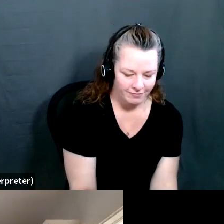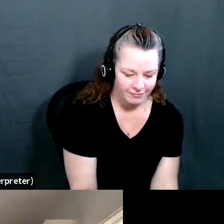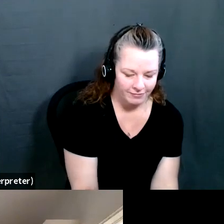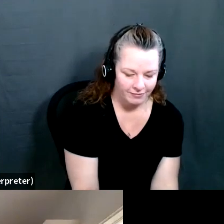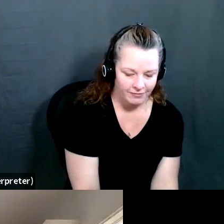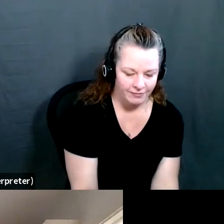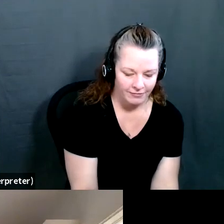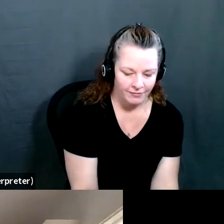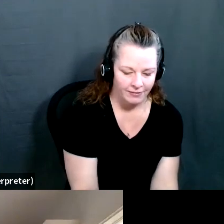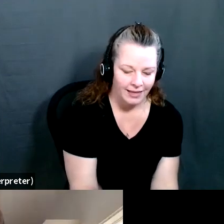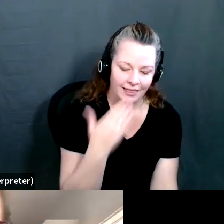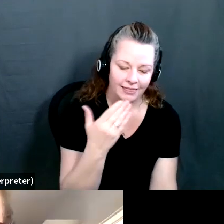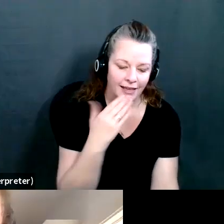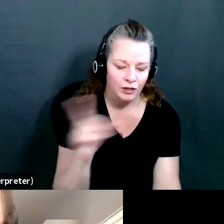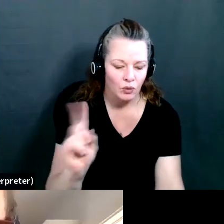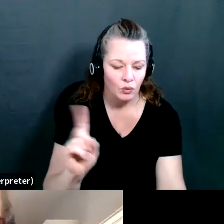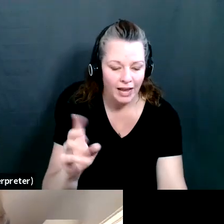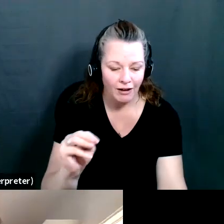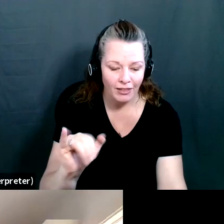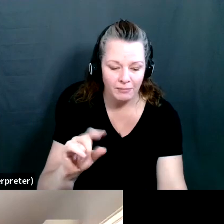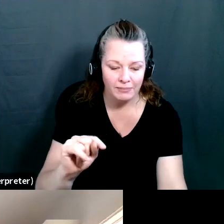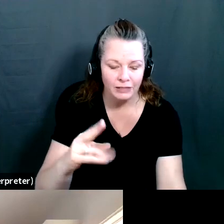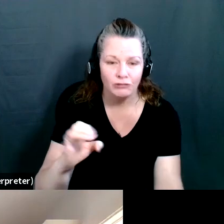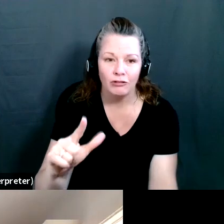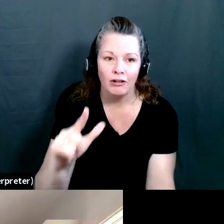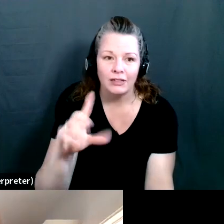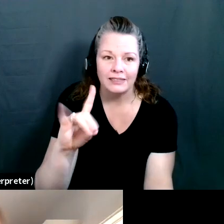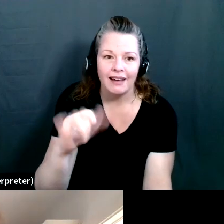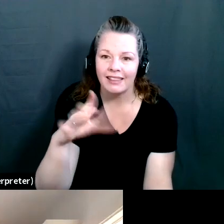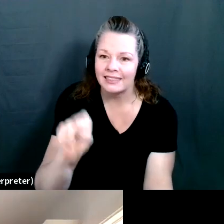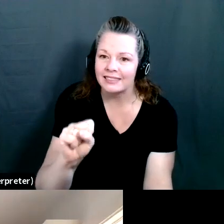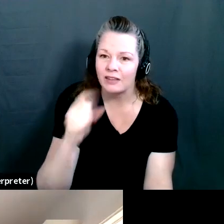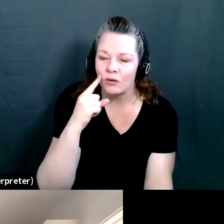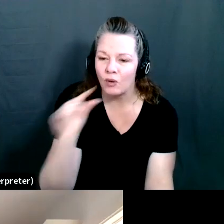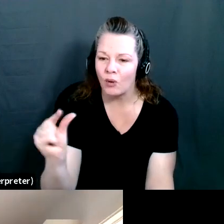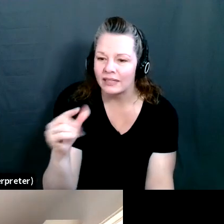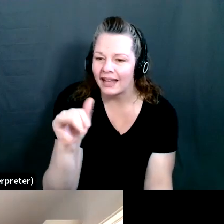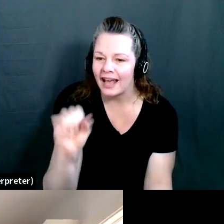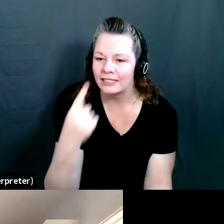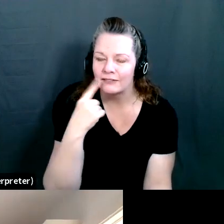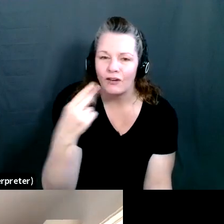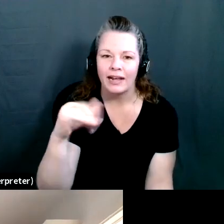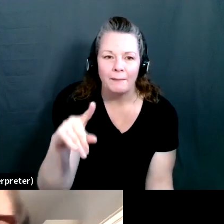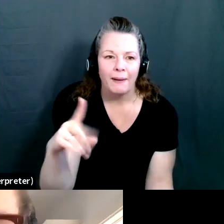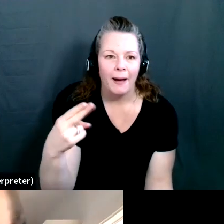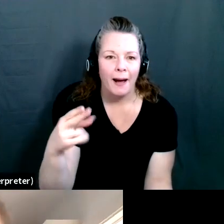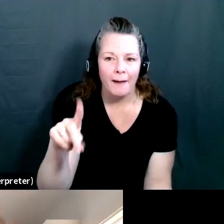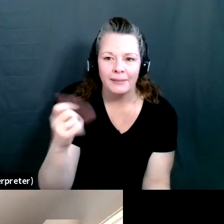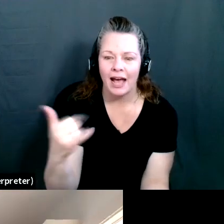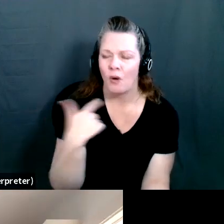Mitchell Douglas Golden Age of Hip Hop demo tapes right now? Oh, I think there's a collector's market for that. I hope they are